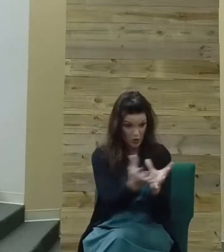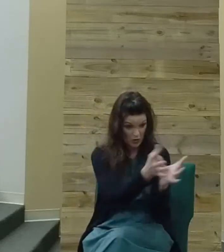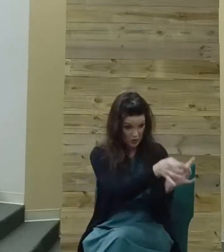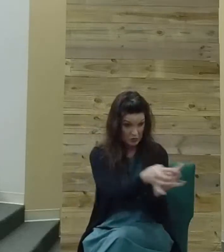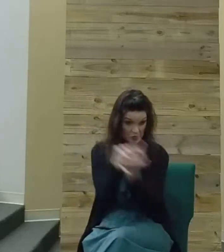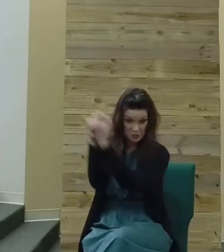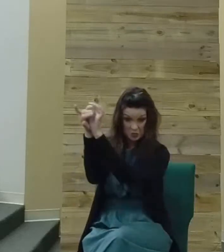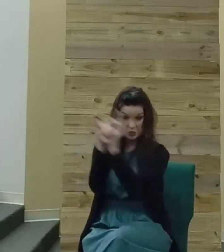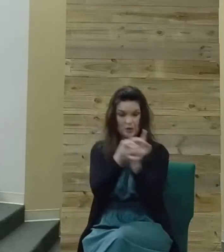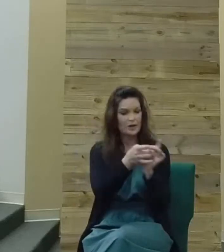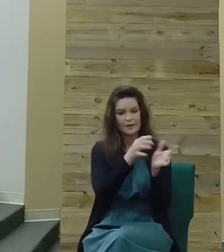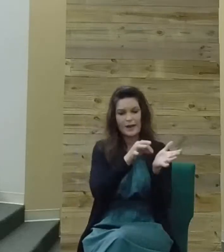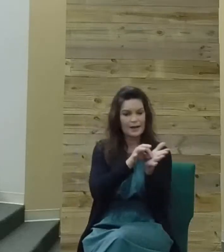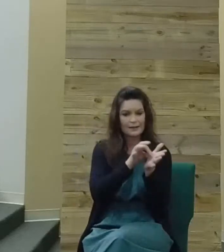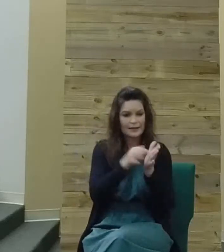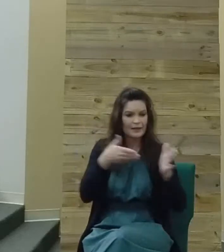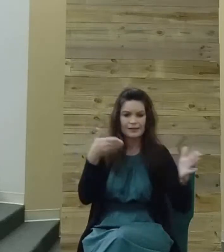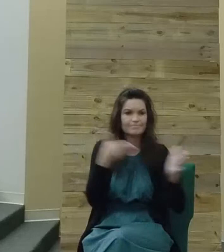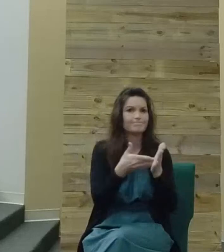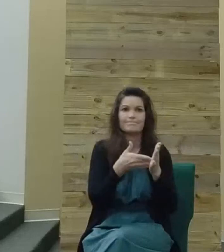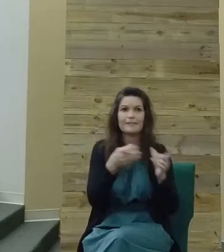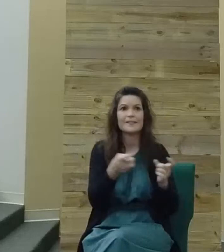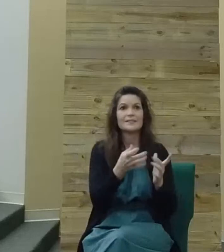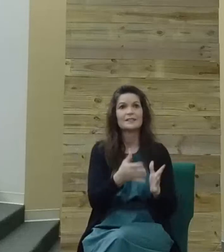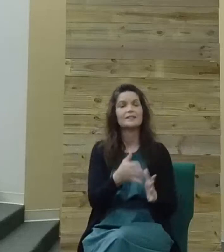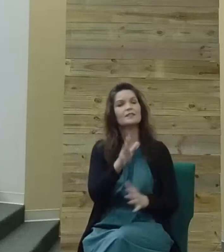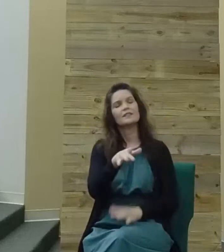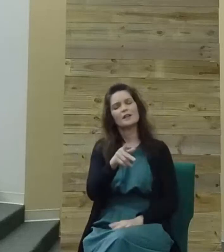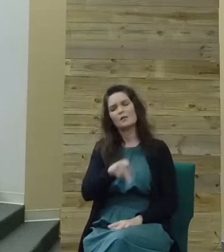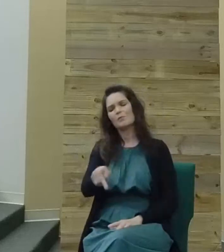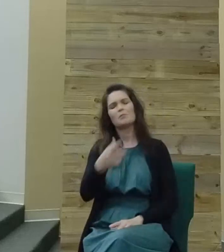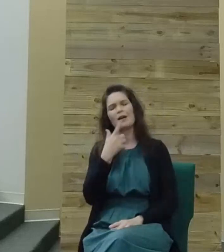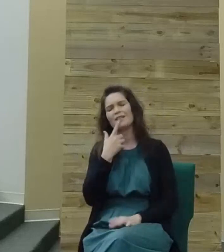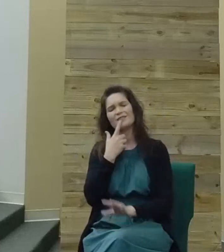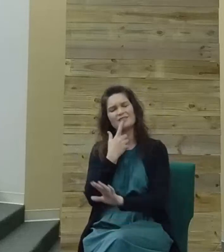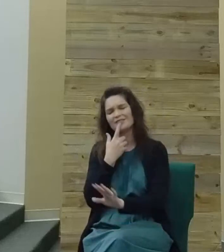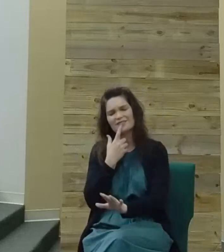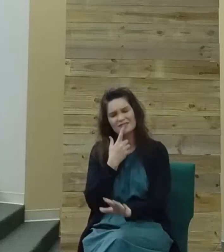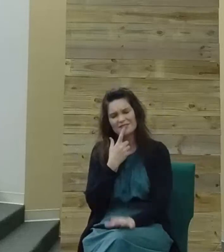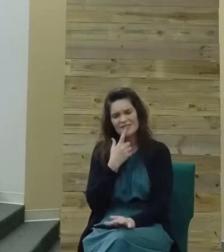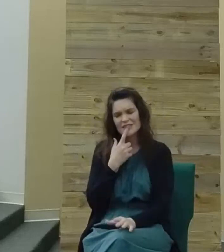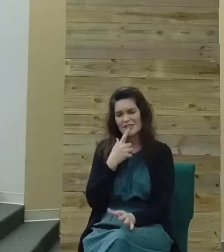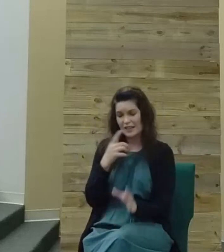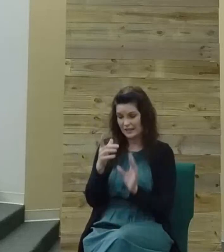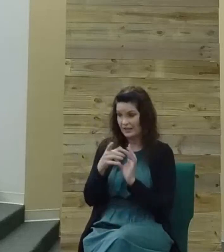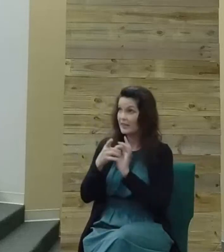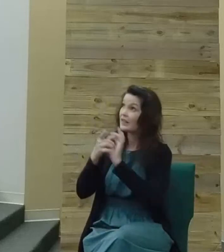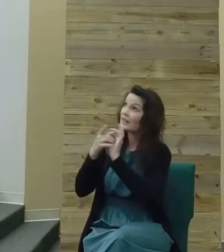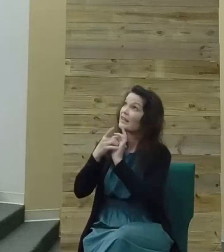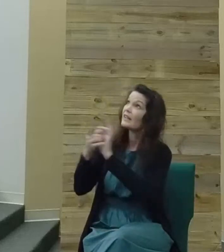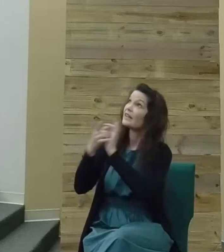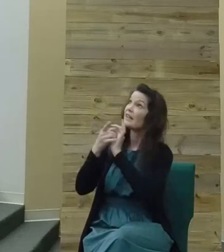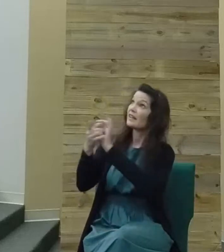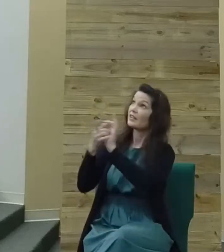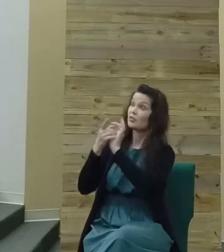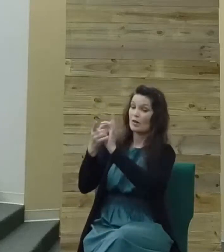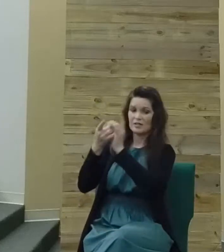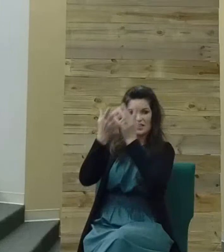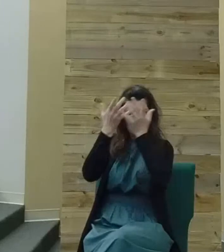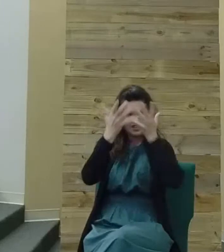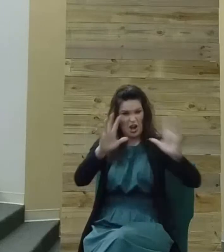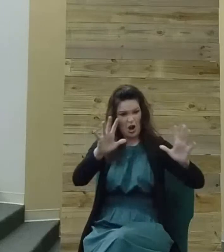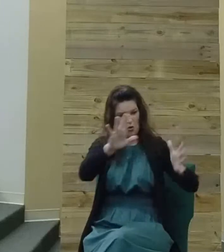to himself, not counting their trespasses against them. Paul is not saying that in Christ God has